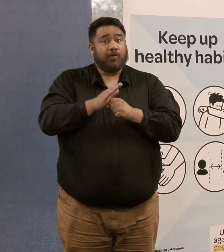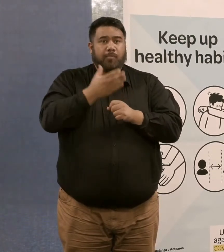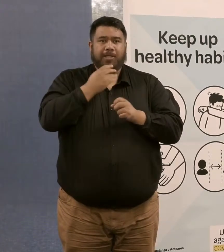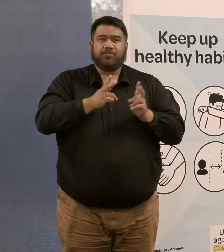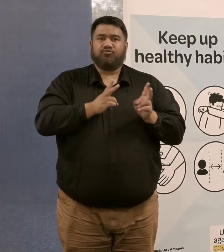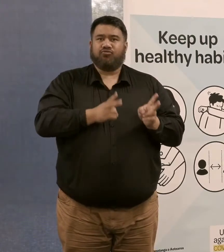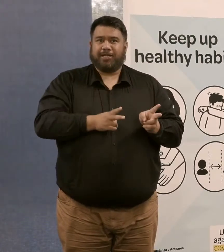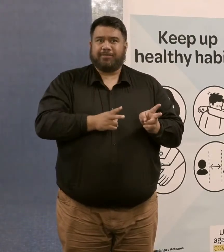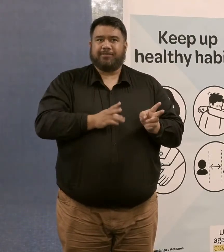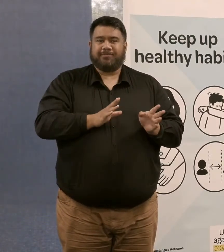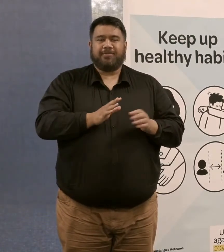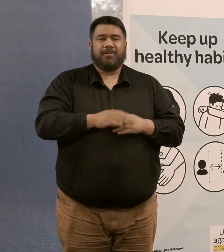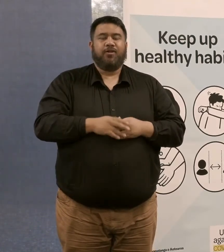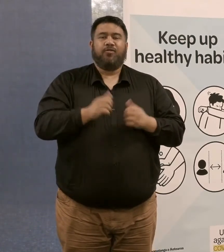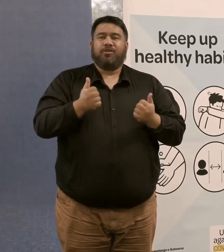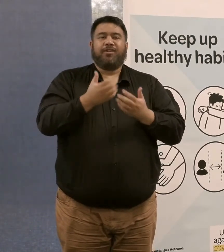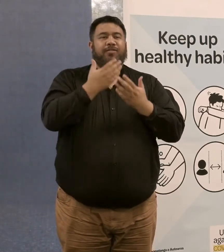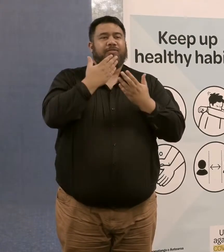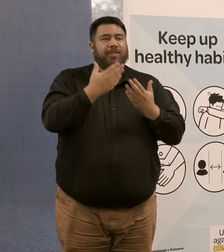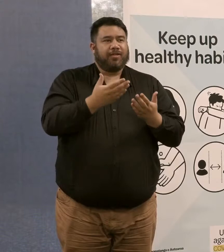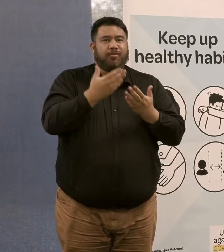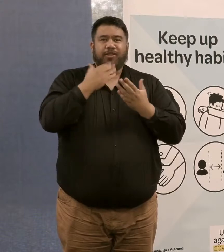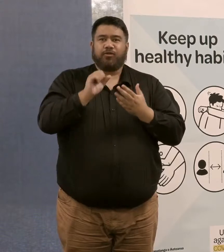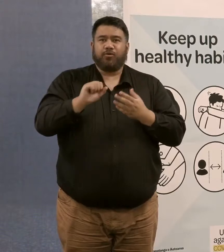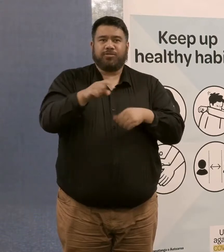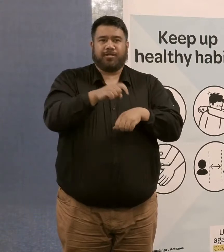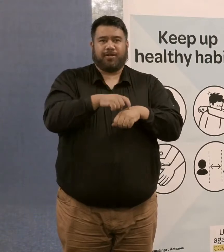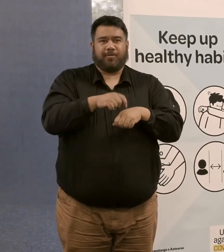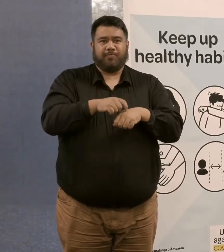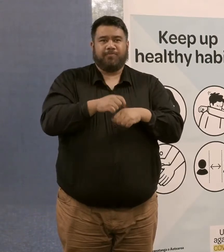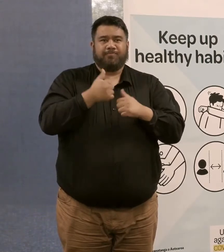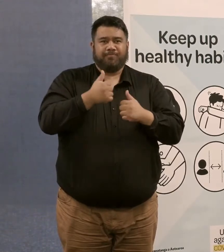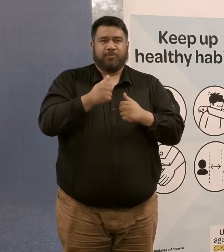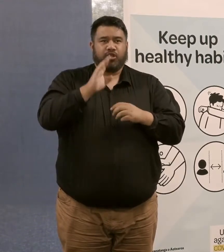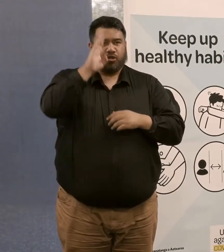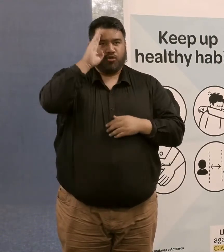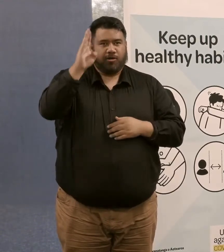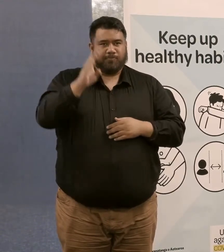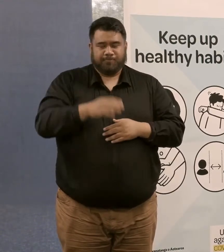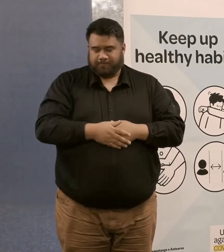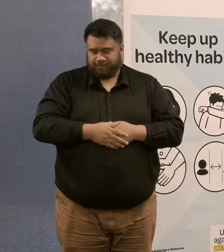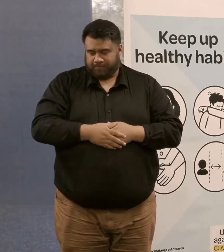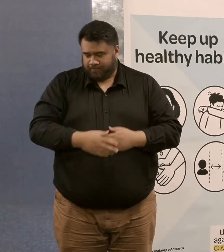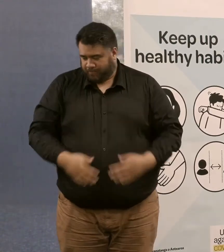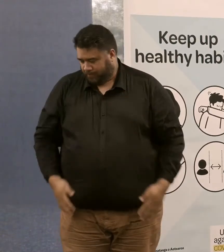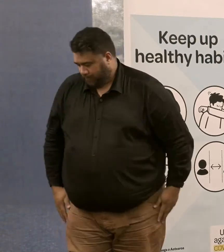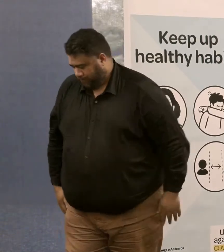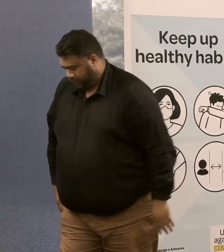Thanks very much. Really appreciate the session today. Go well.